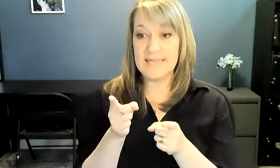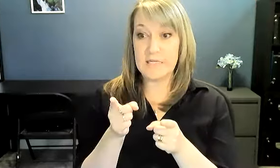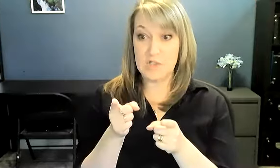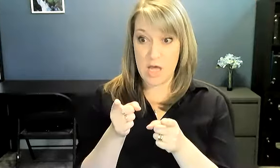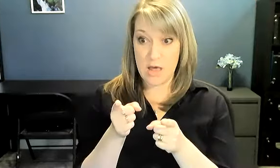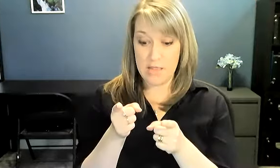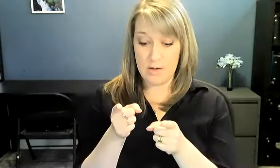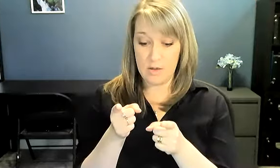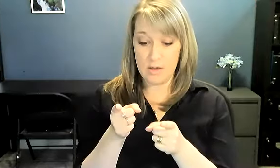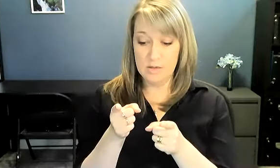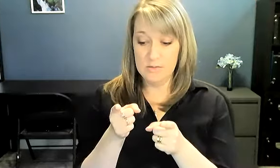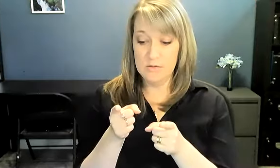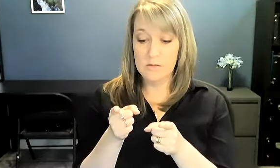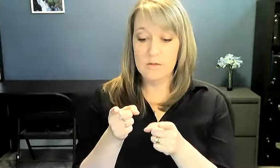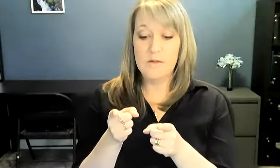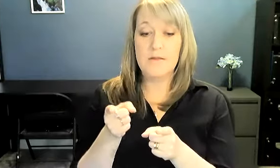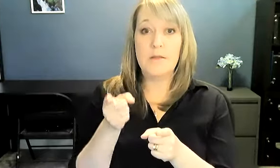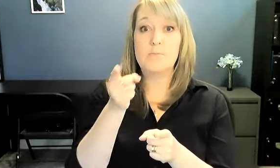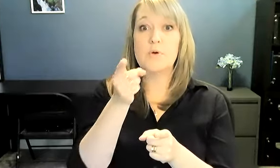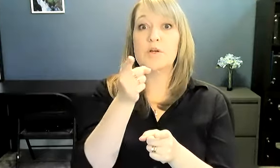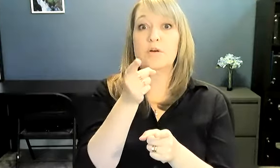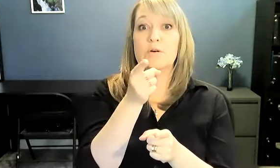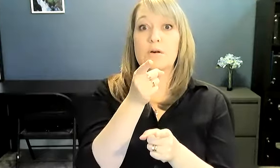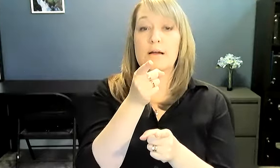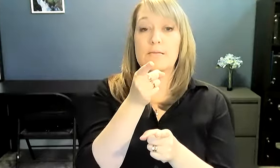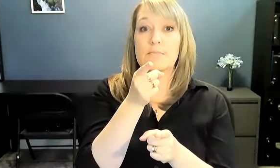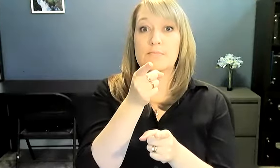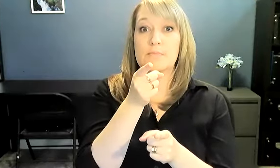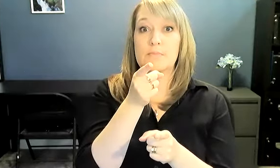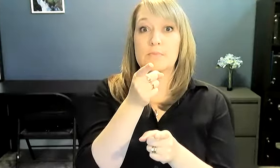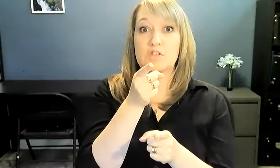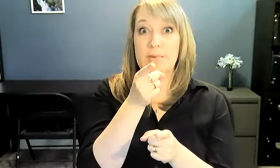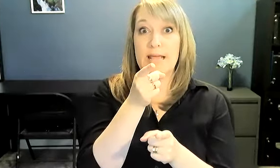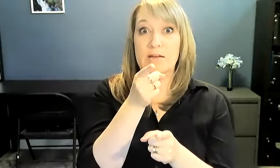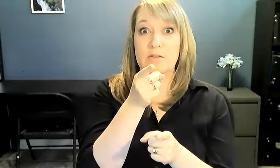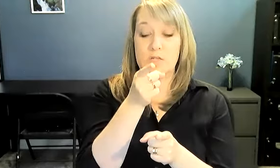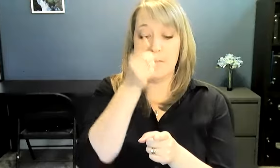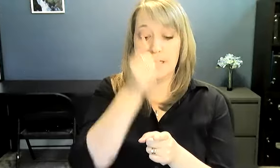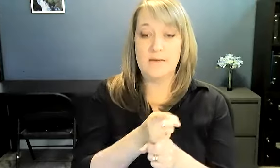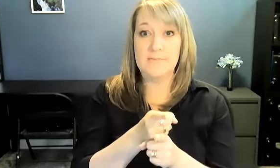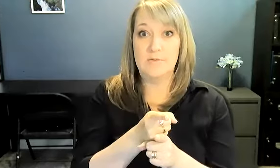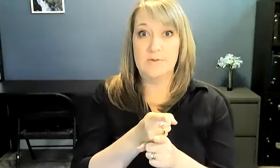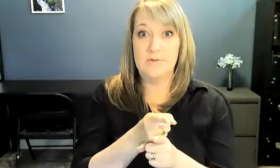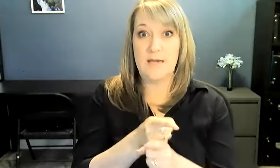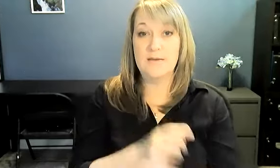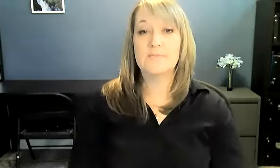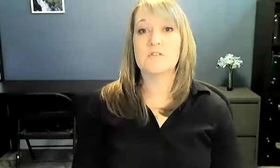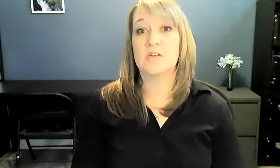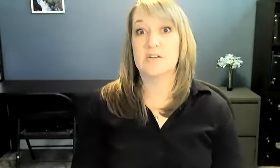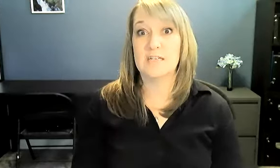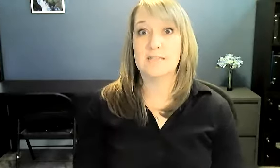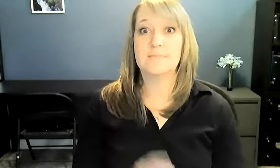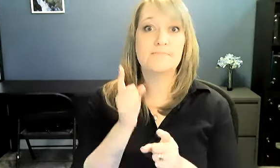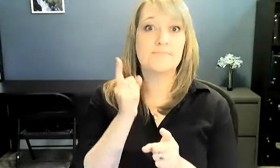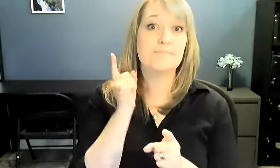each other, then put your dominant hand on the top and come down, okay? So here it is.